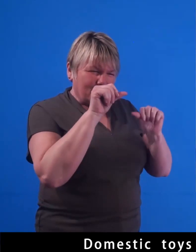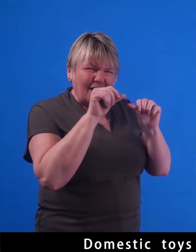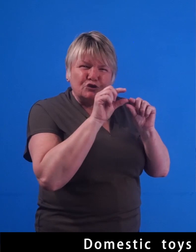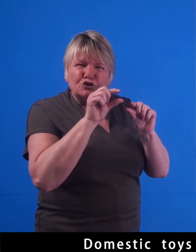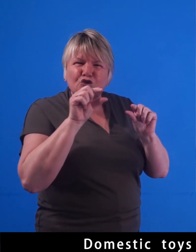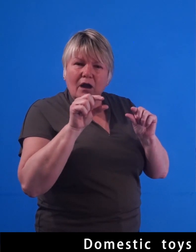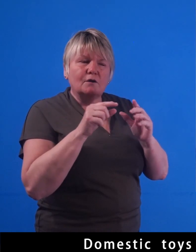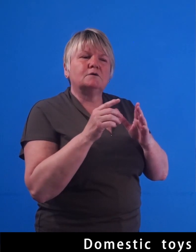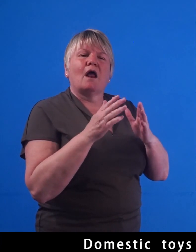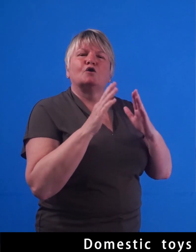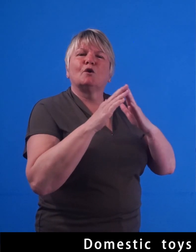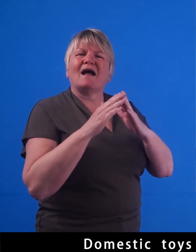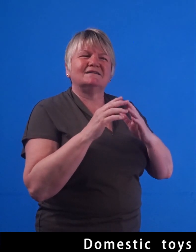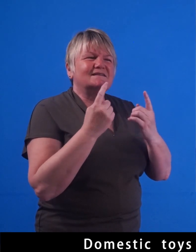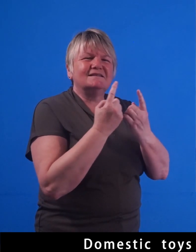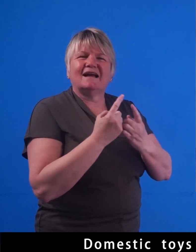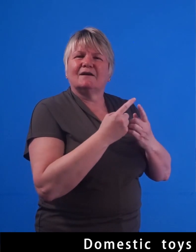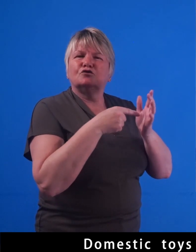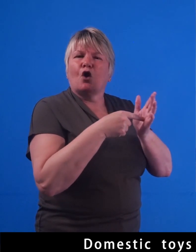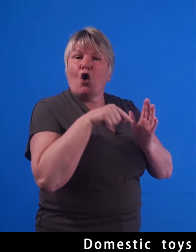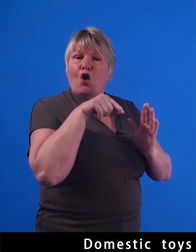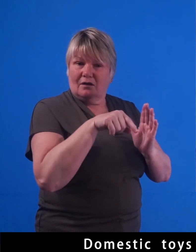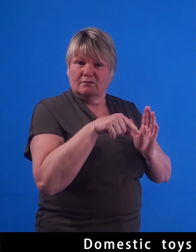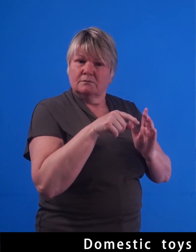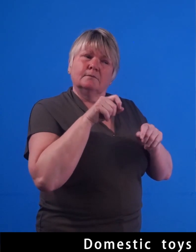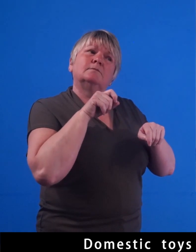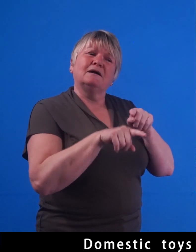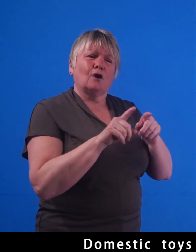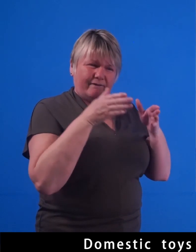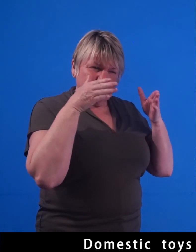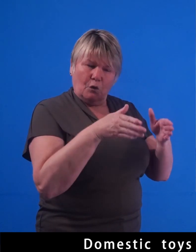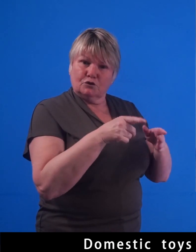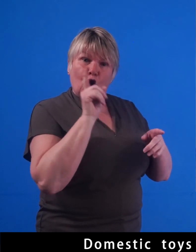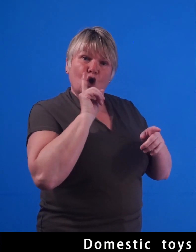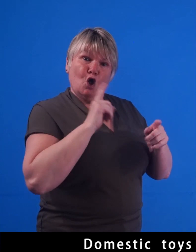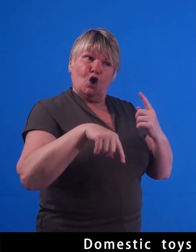Domestic toys made in miniature were particularly aimed at girls in the 19th century.